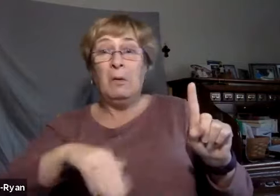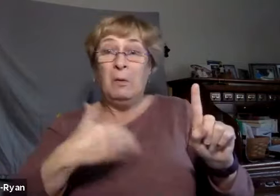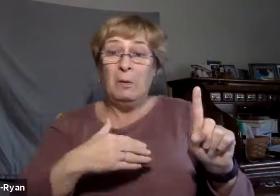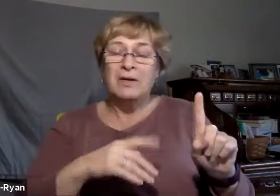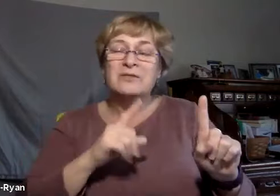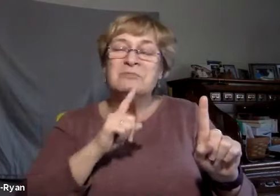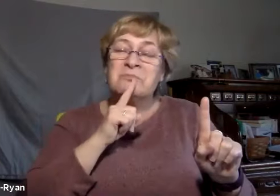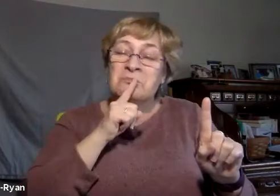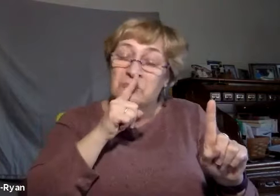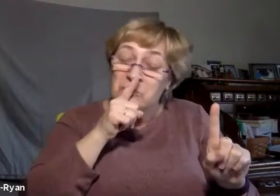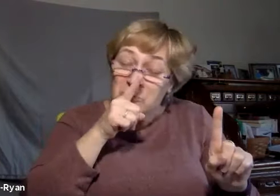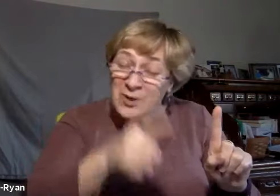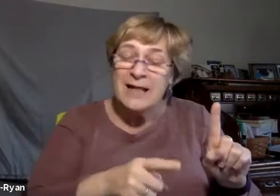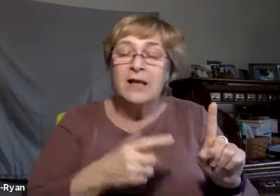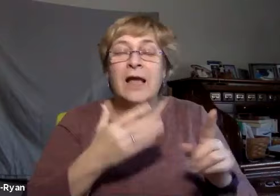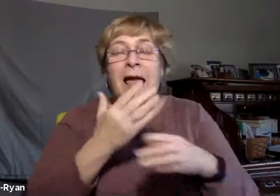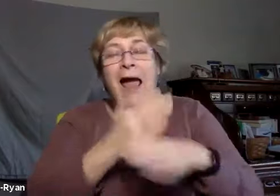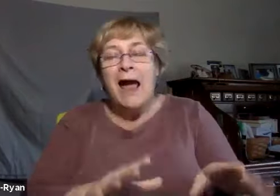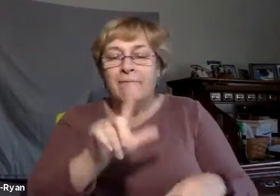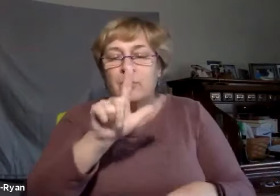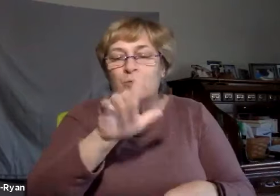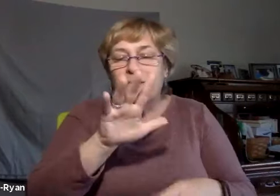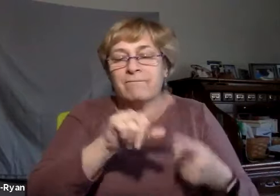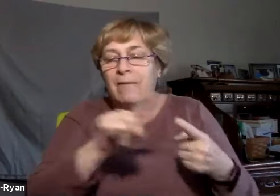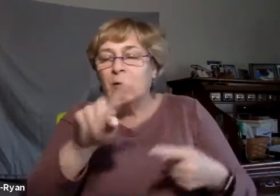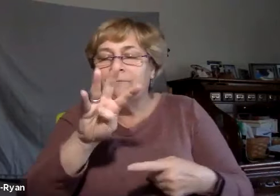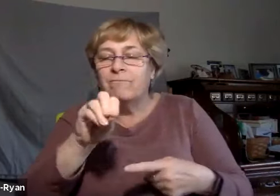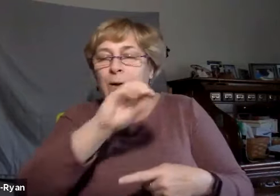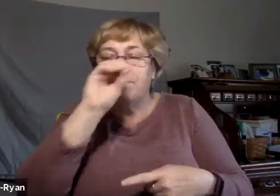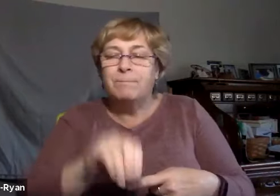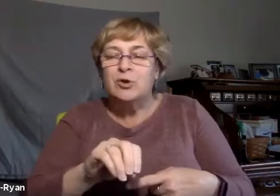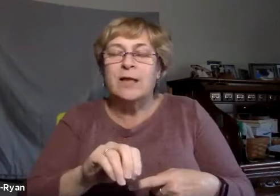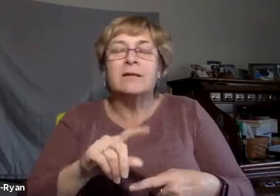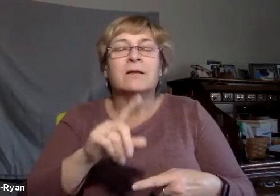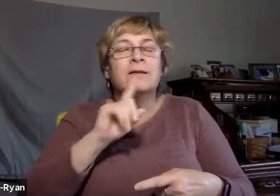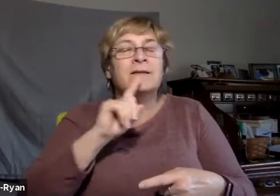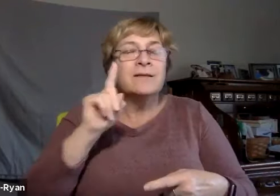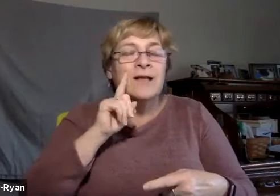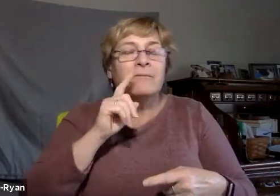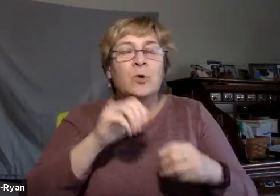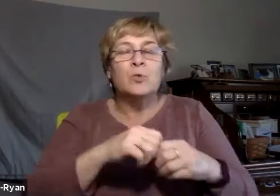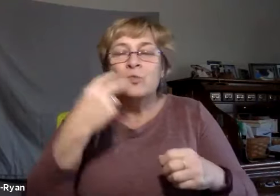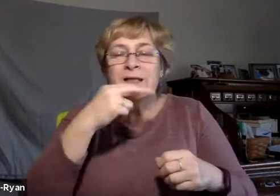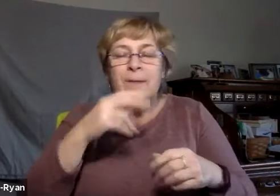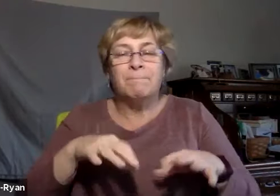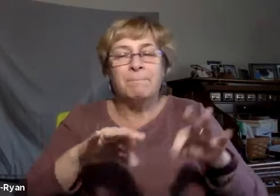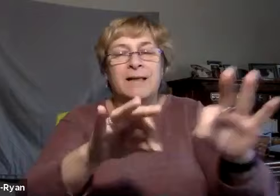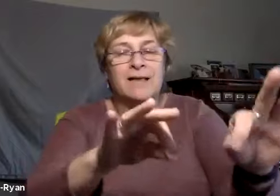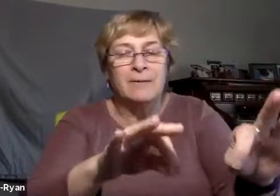you though, really about 25 to 40% of deaf persons who